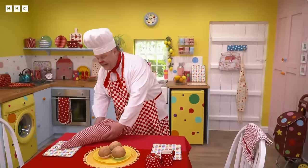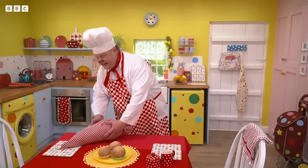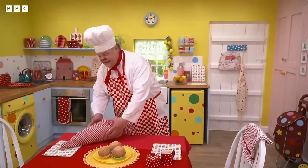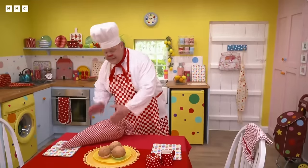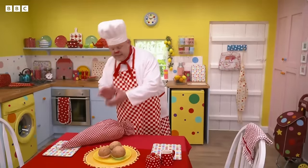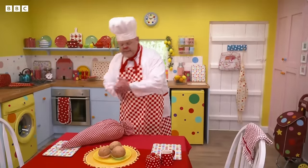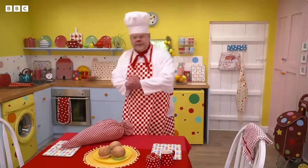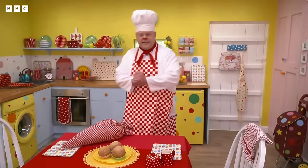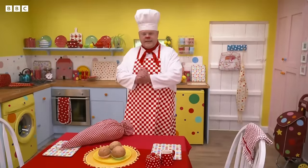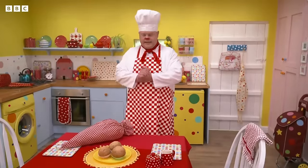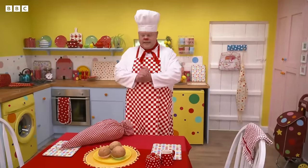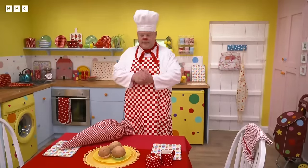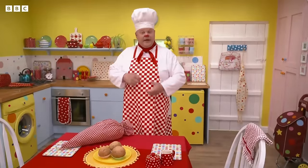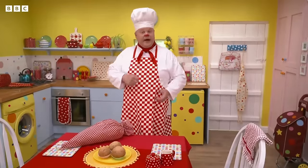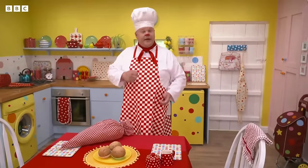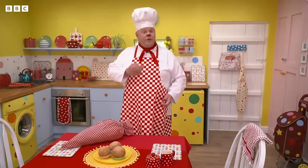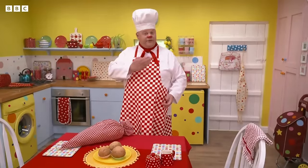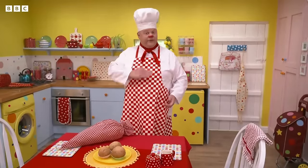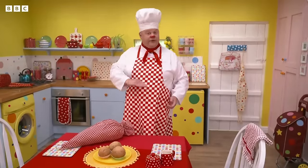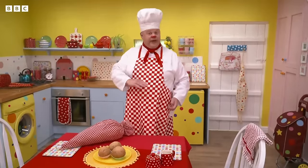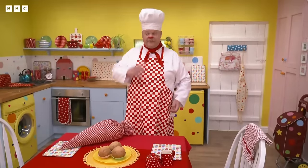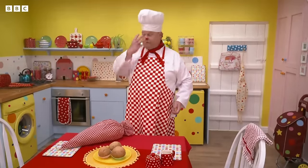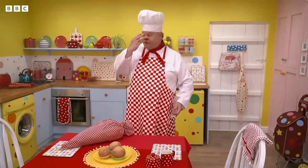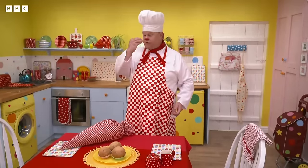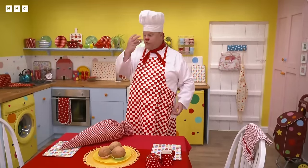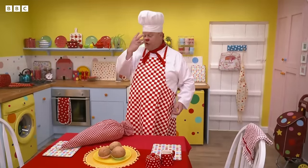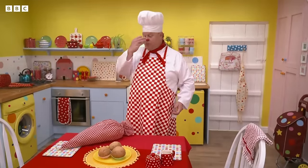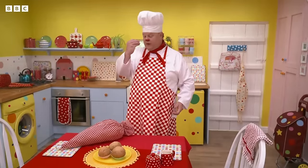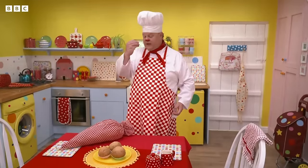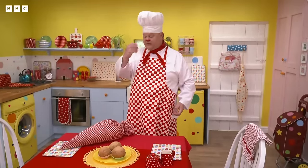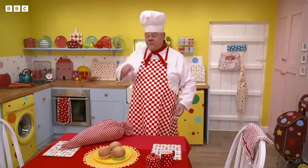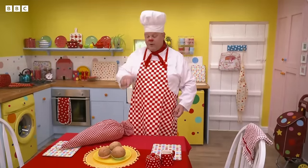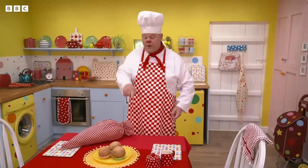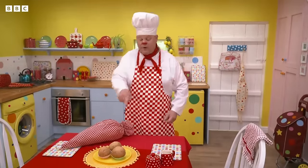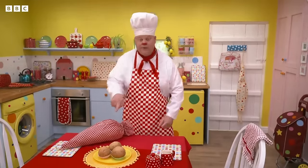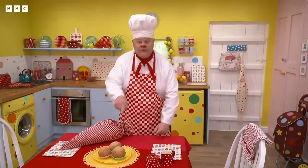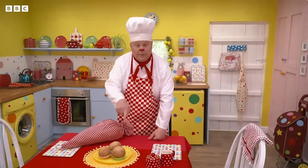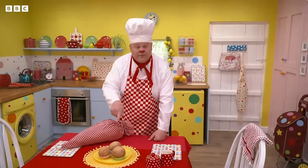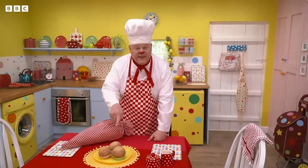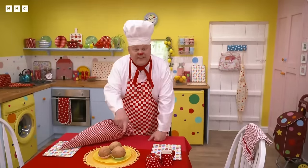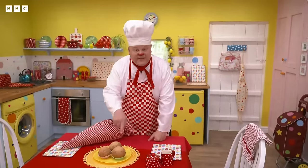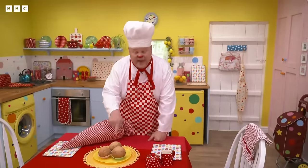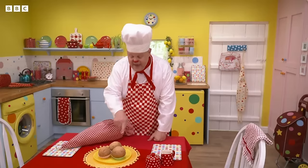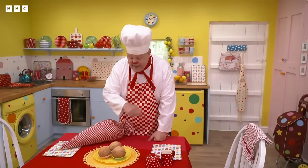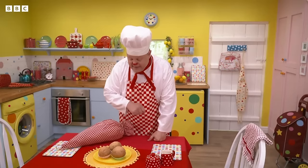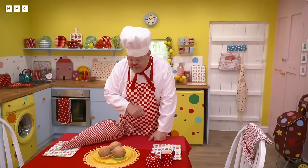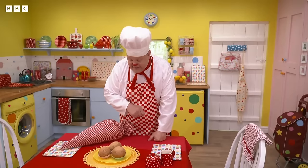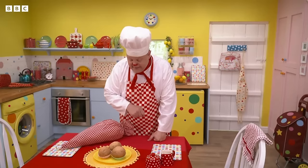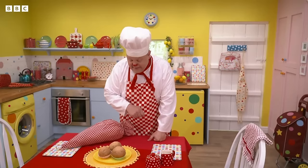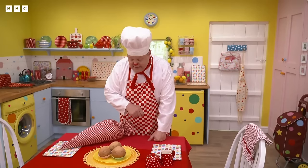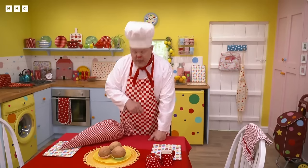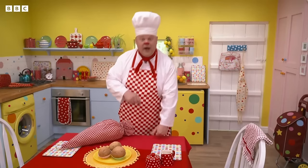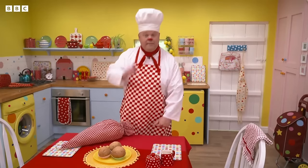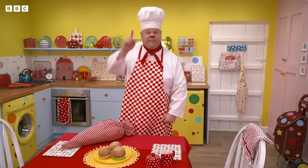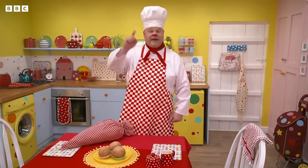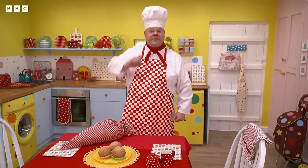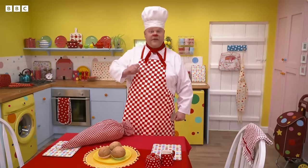here. Now, I also need some strawberries to pop on the top of each cake. back